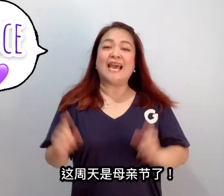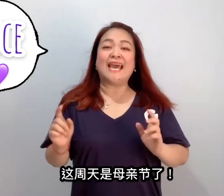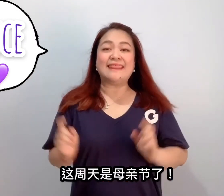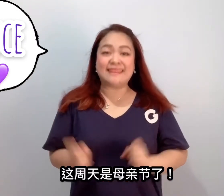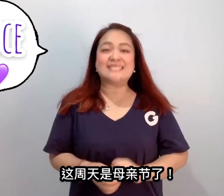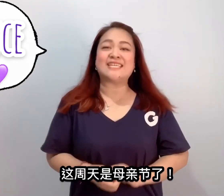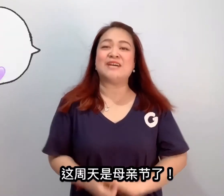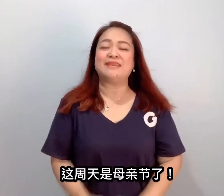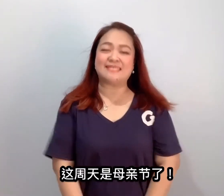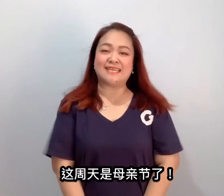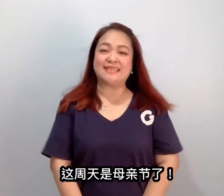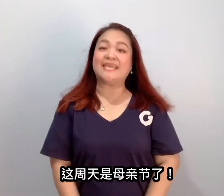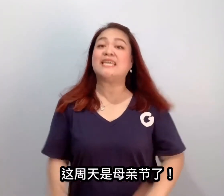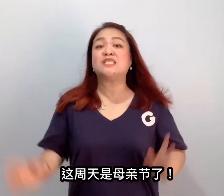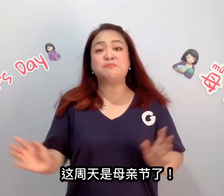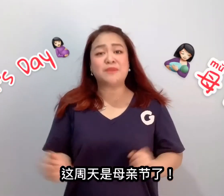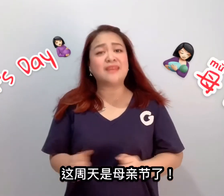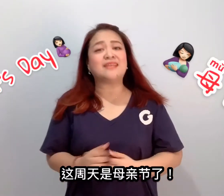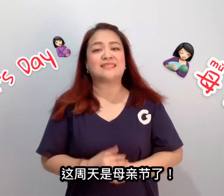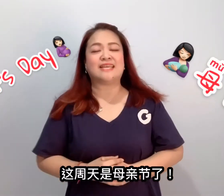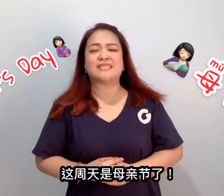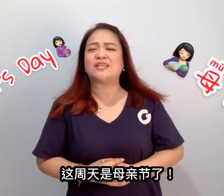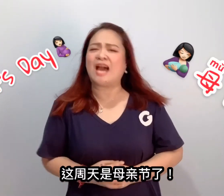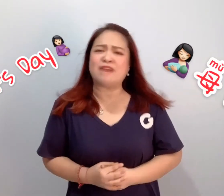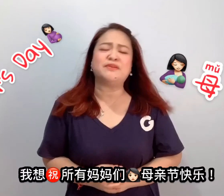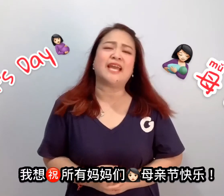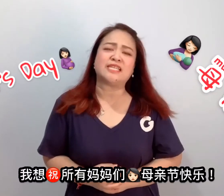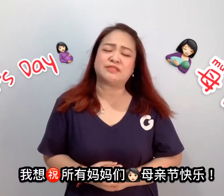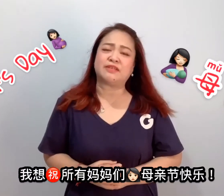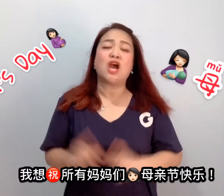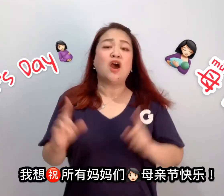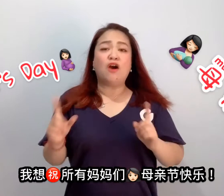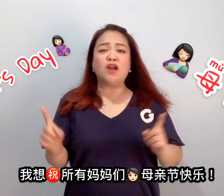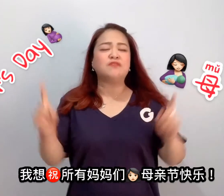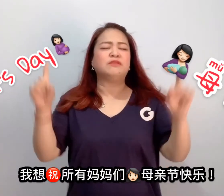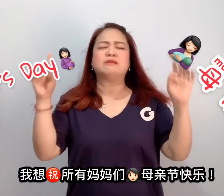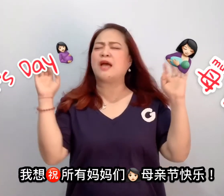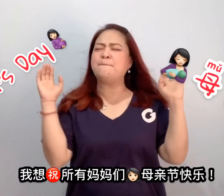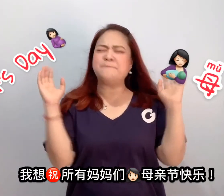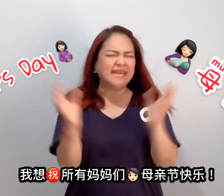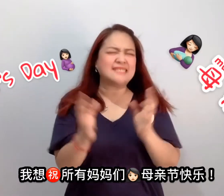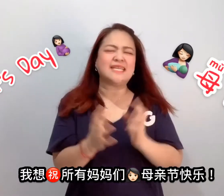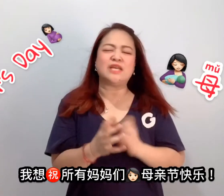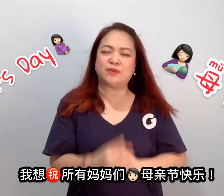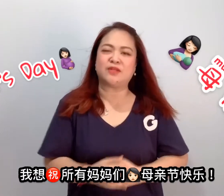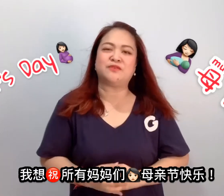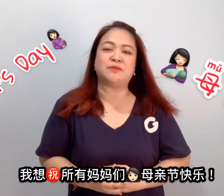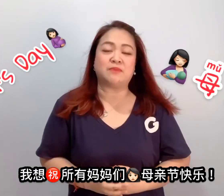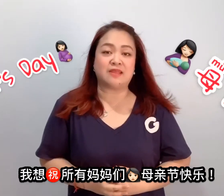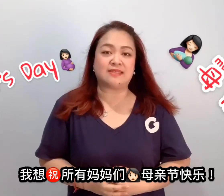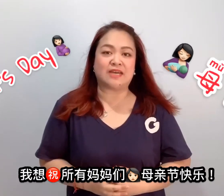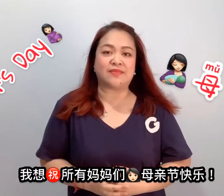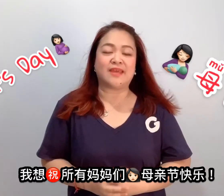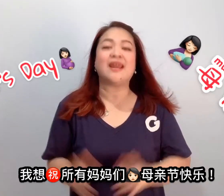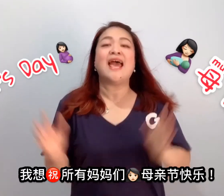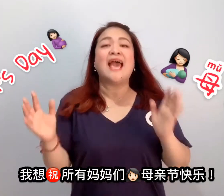And this coming Sunday is Mother's Day. So I would like to greet all of those amazingly wonderful mothers out there.